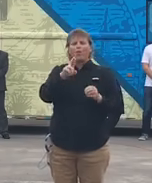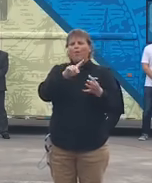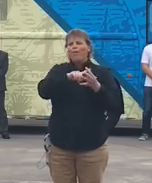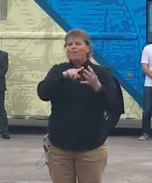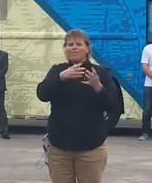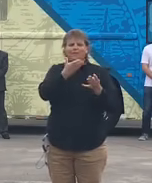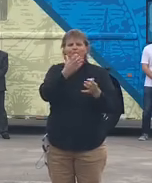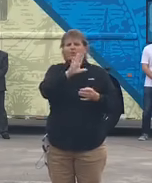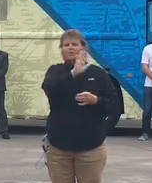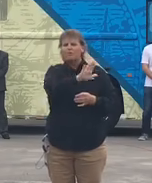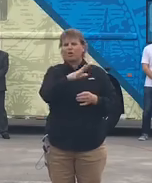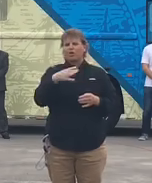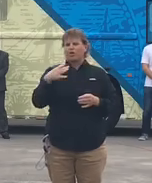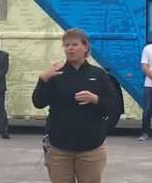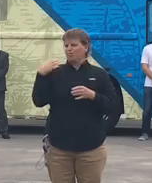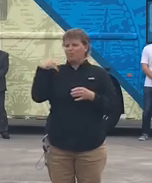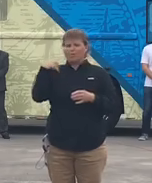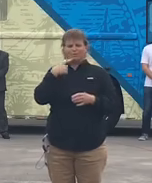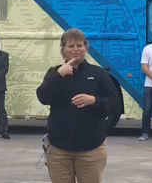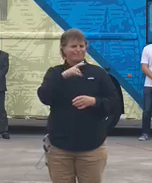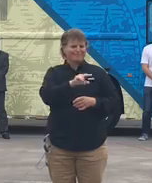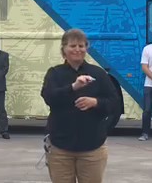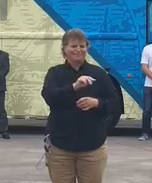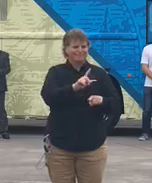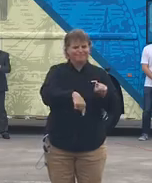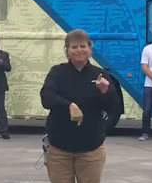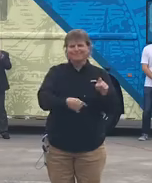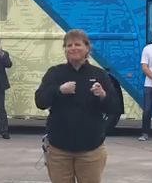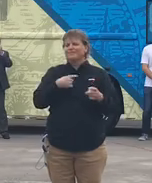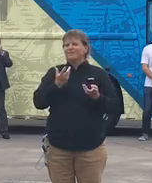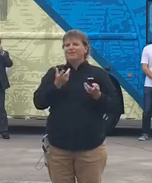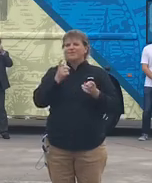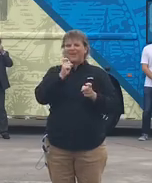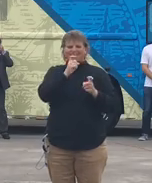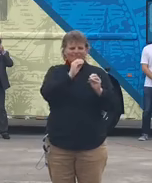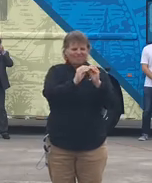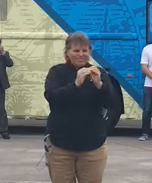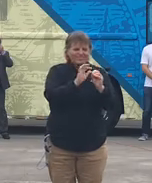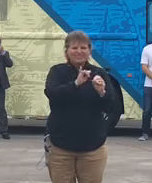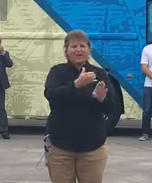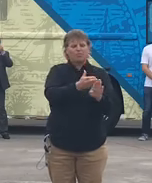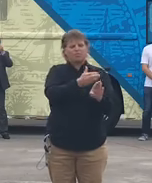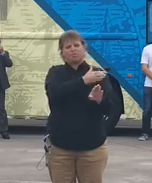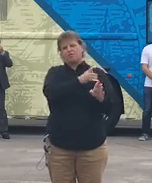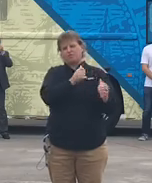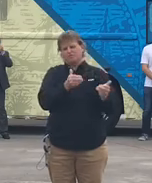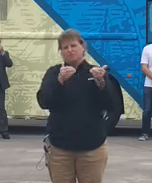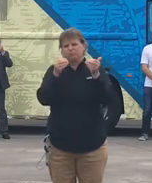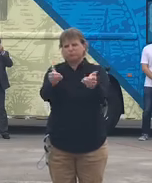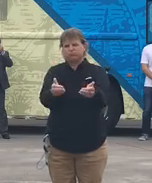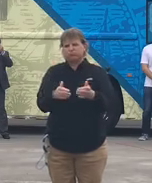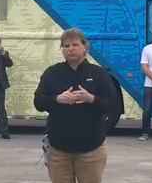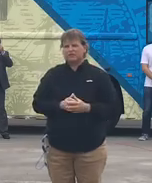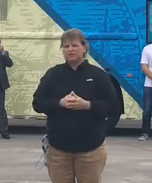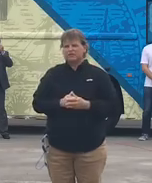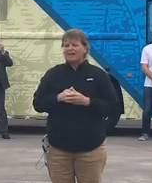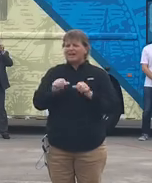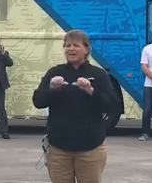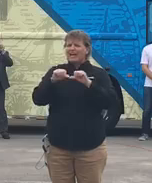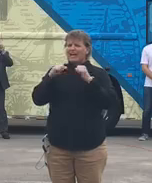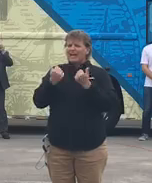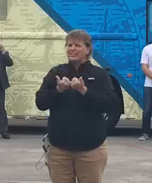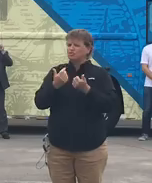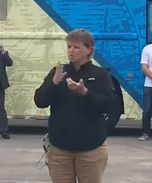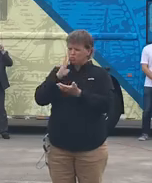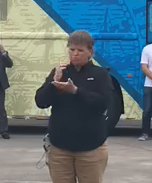right before the claim will be paid. So the agency's happy to work with folks if they're having problems. But if you're filling out an application,